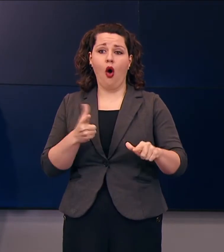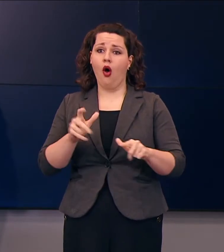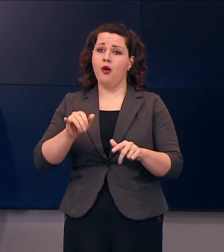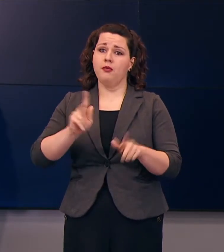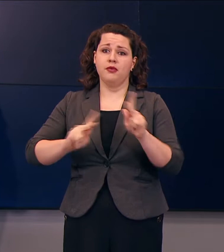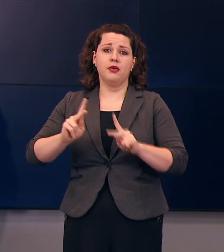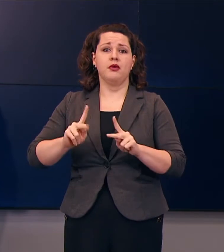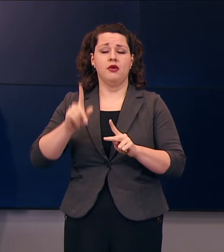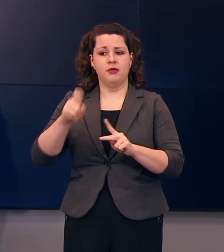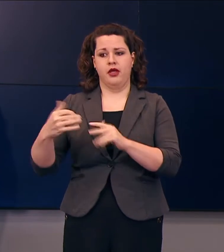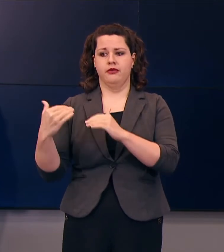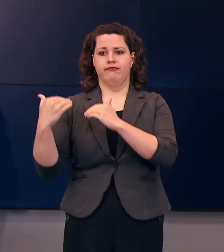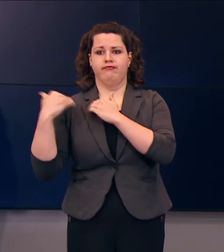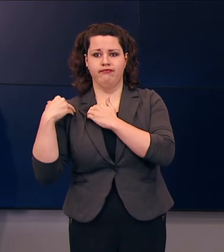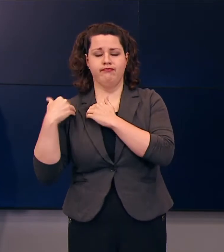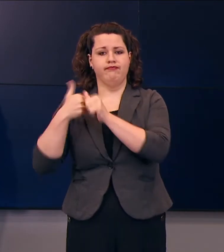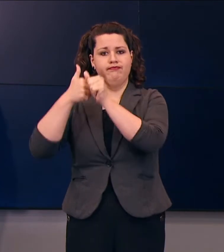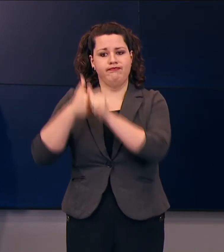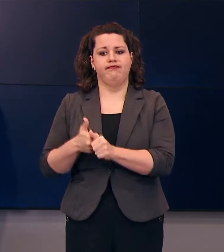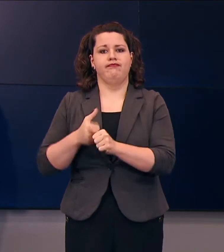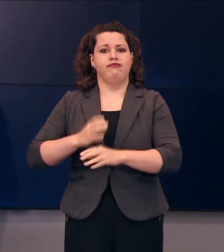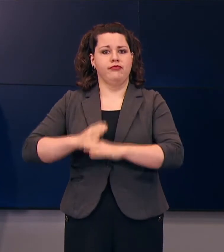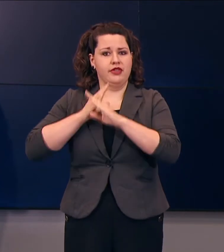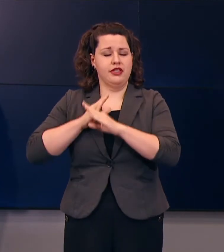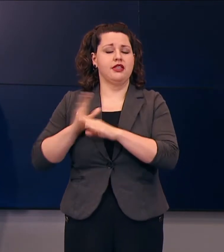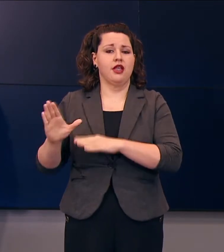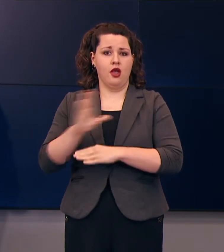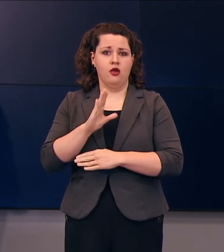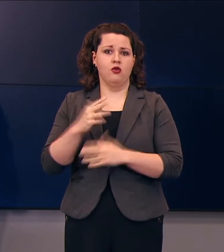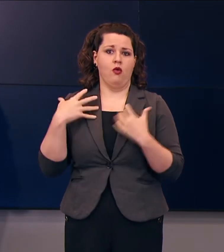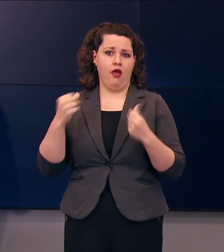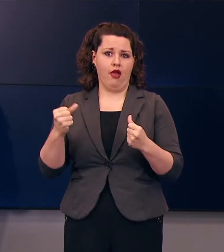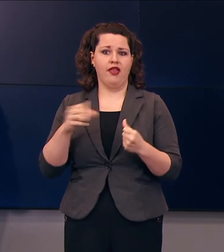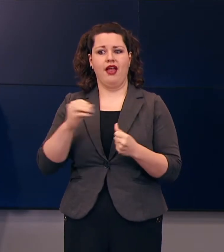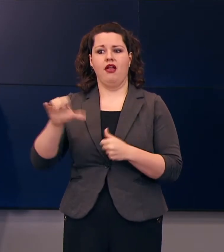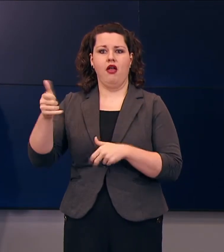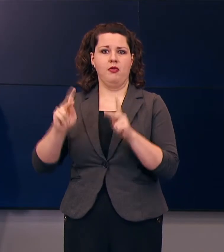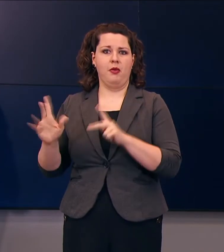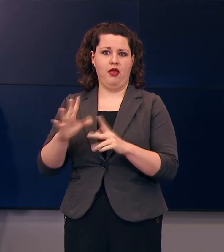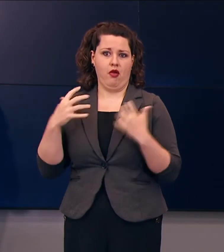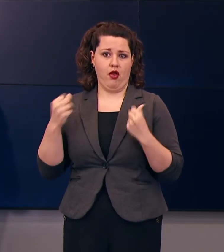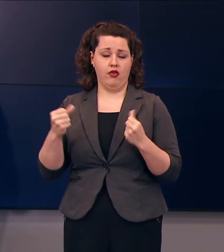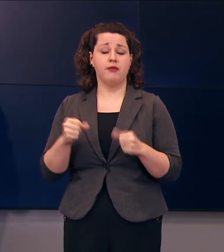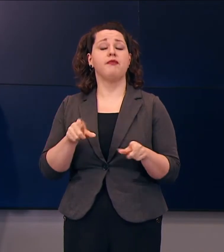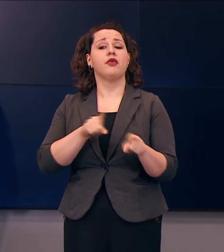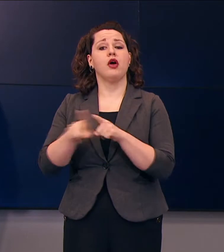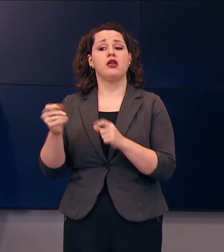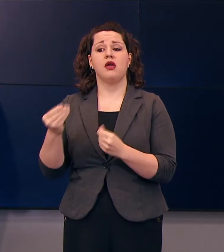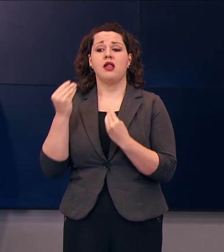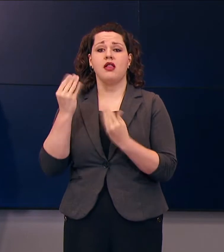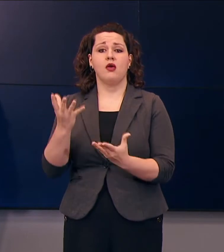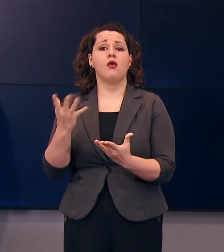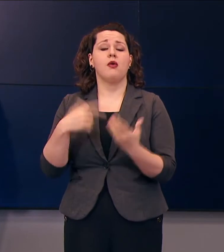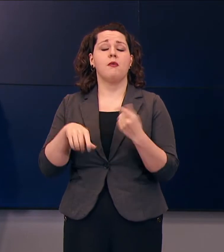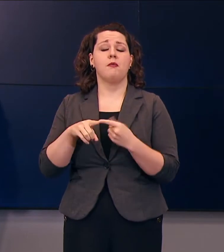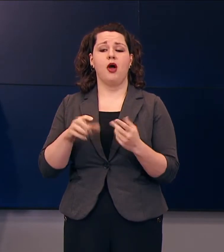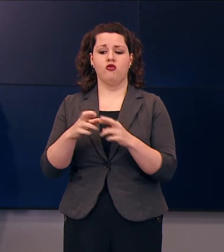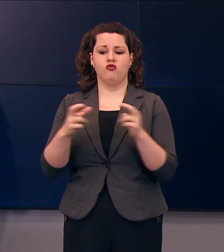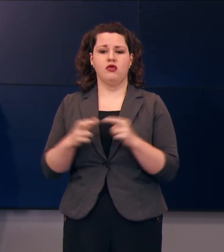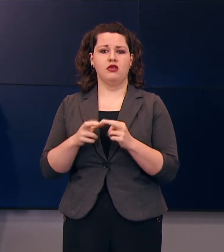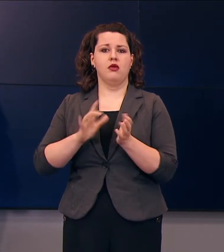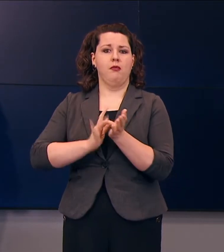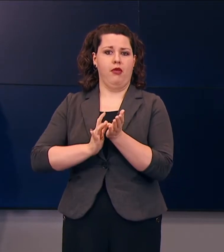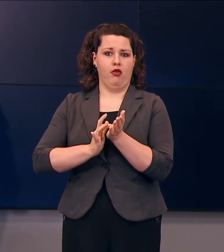part to protect our health and the health of others during this critical time. I also want to provide a brief update on the Regional